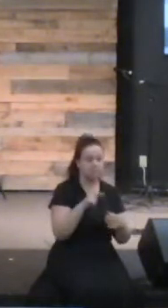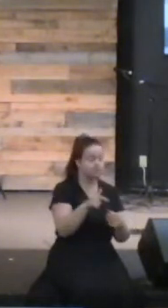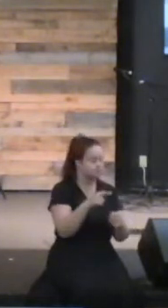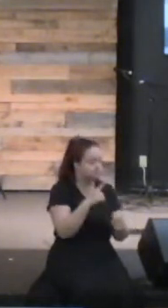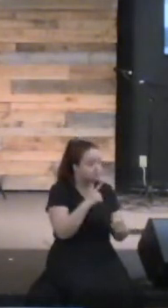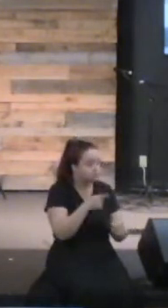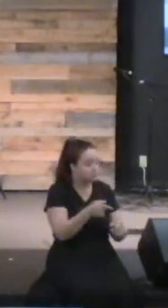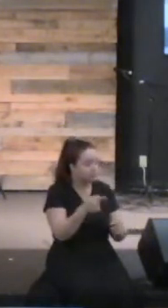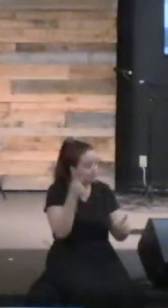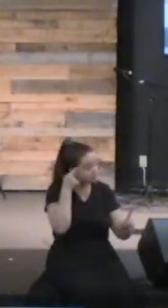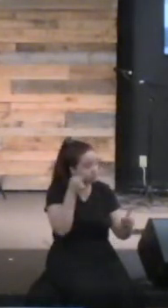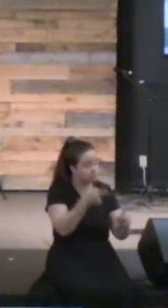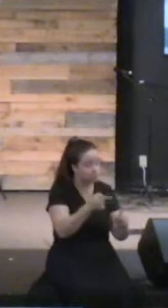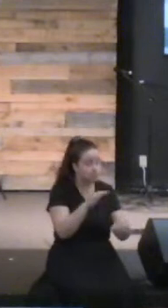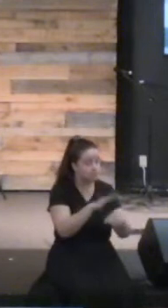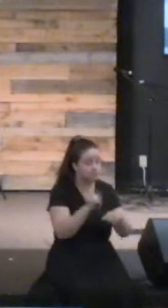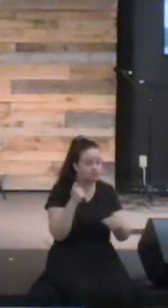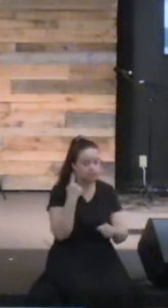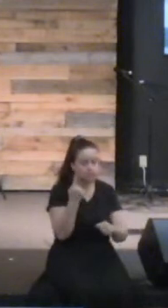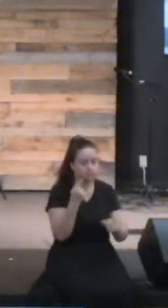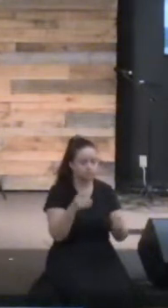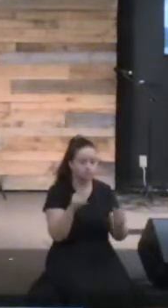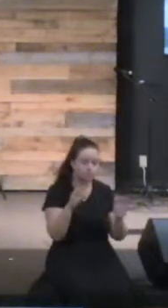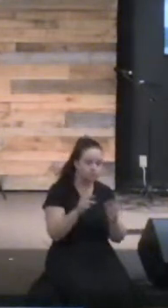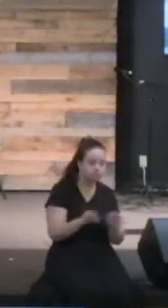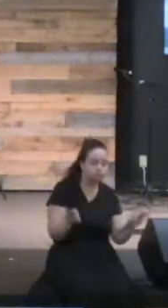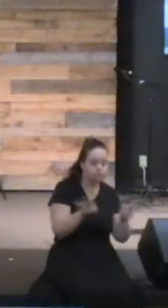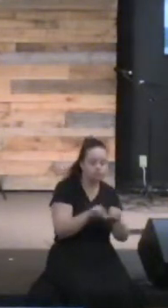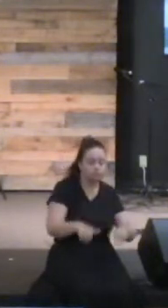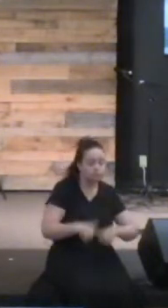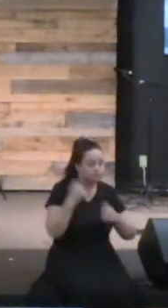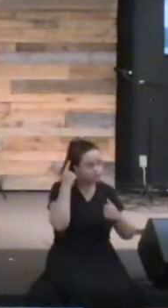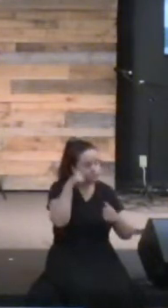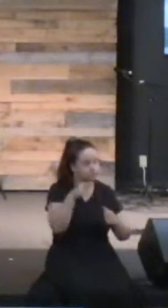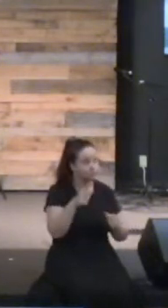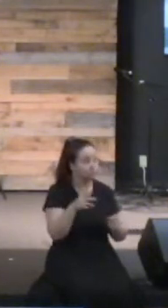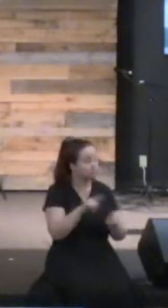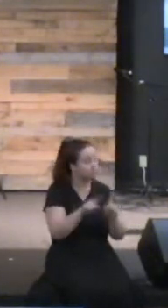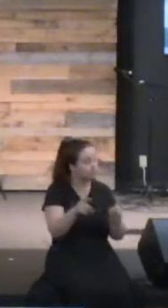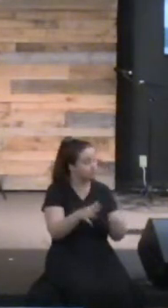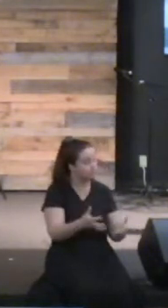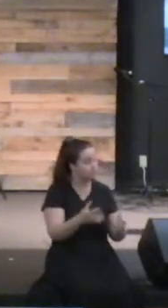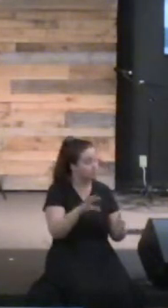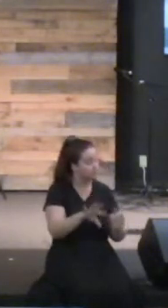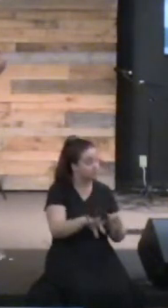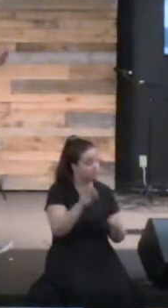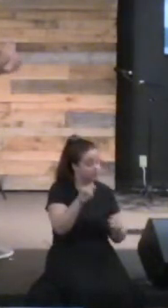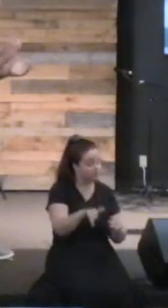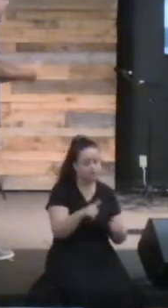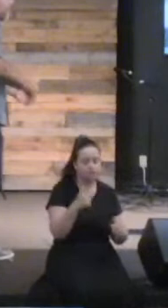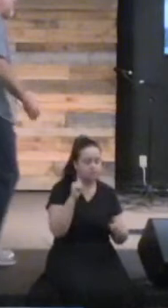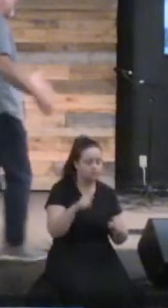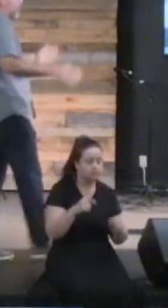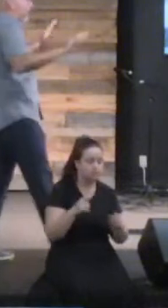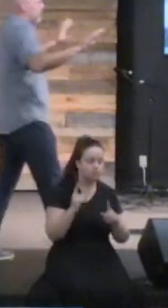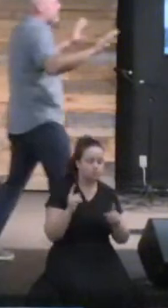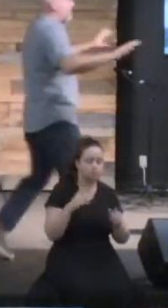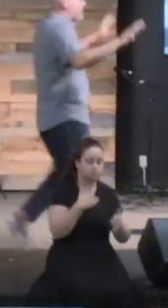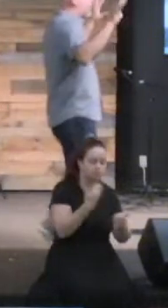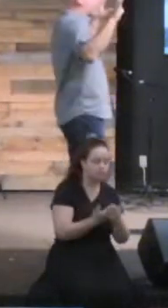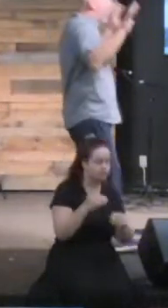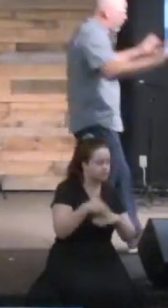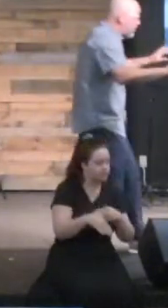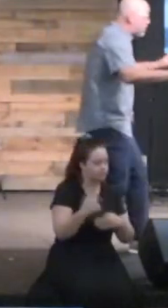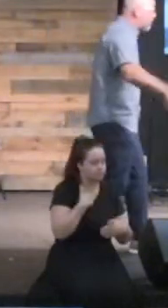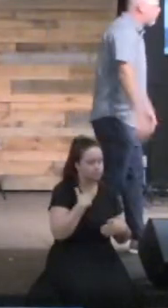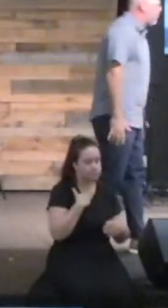calling you have something that's worth living for but in order to find that you have to come after me when that came and all